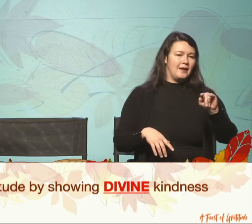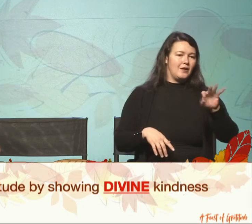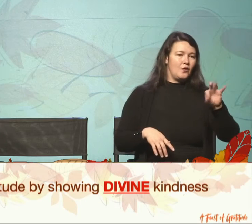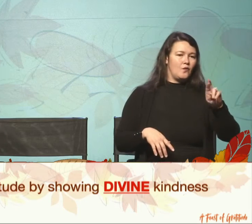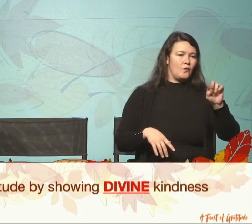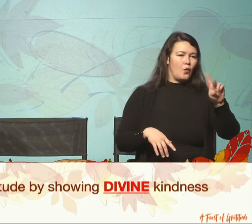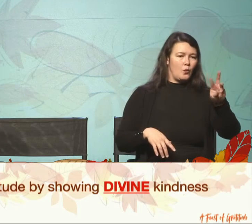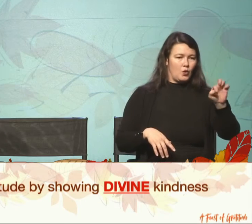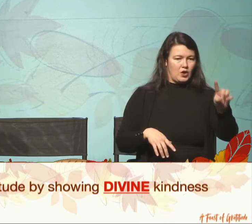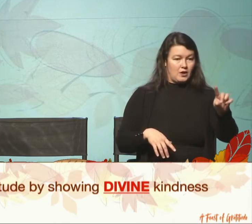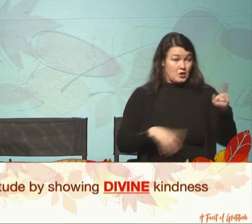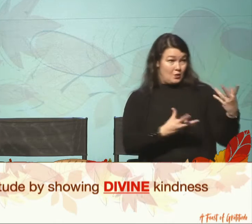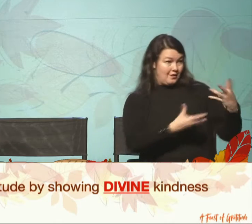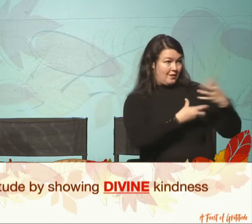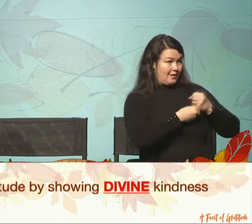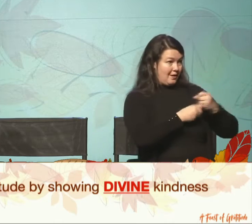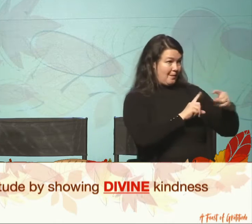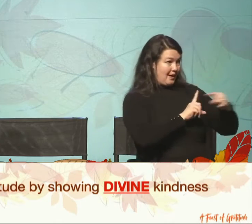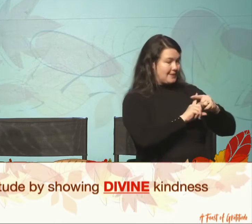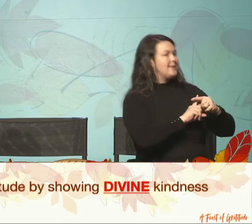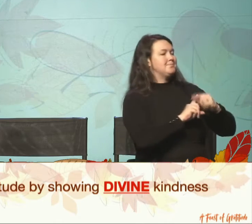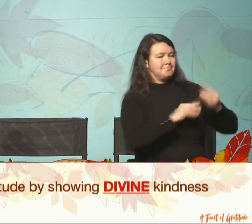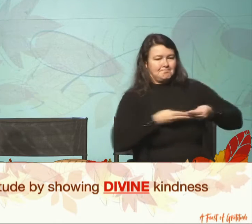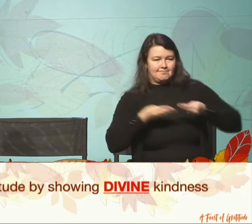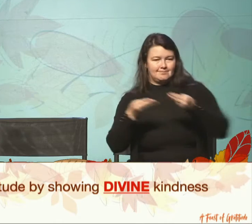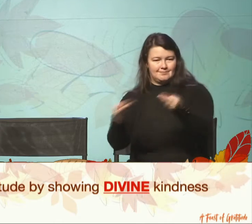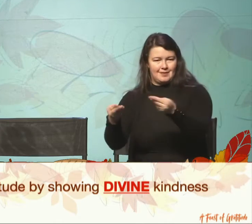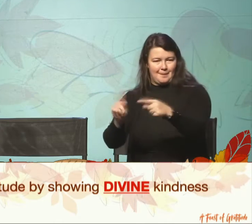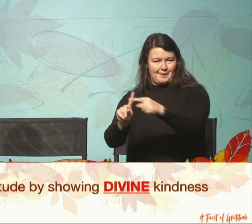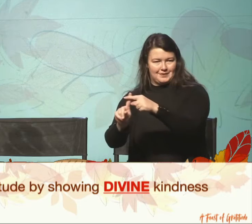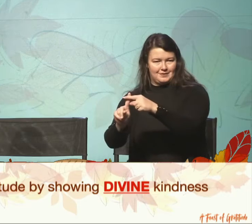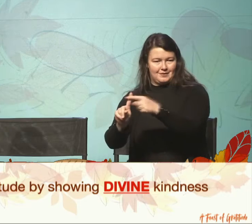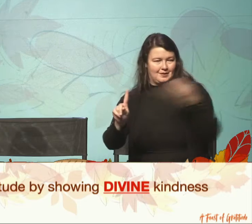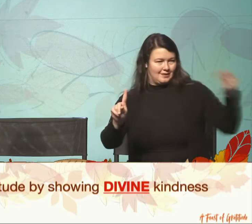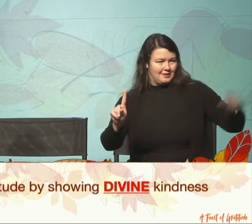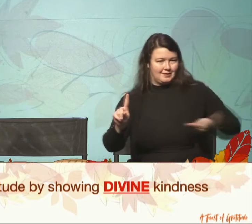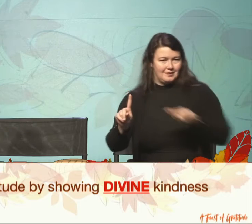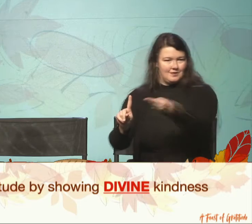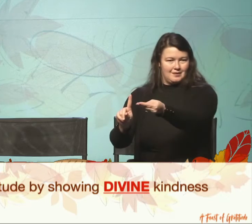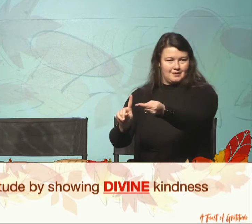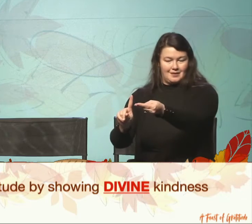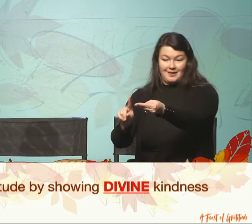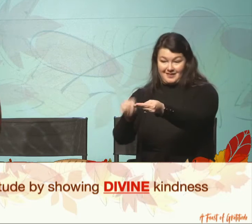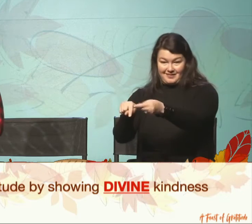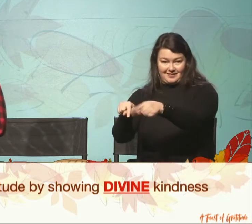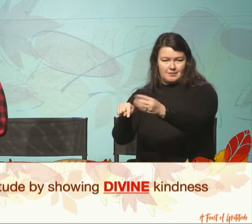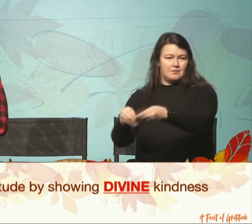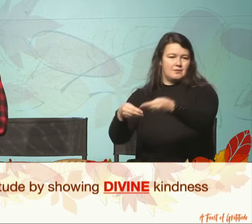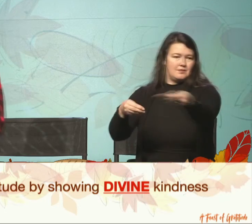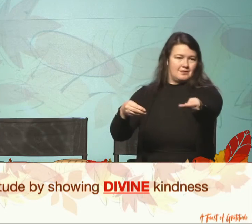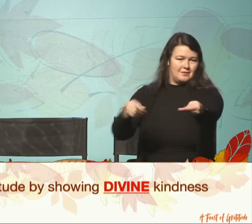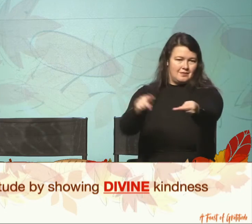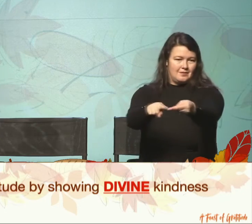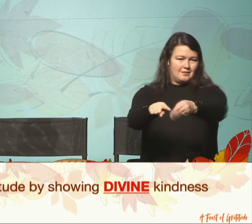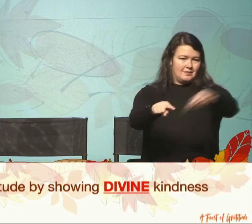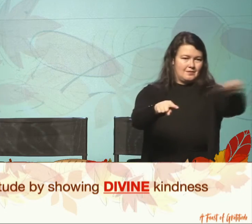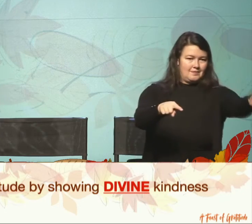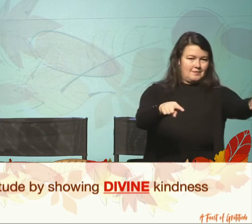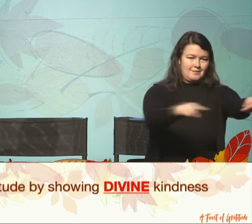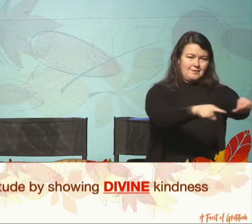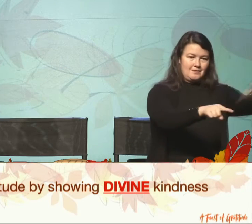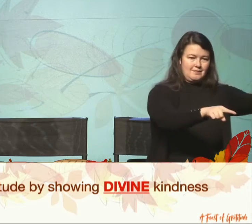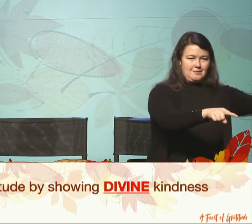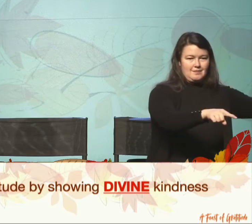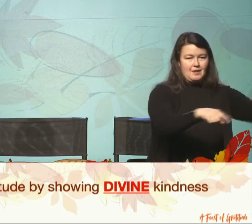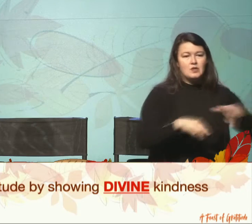that's the reality of what we're talking about, this deep spiritual principle of paying it forward. That's gratitude for the past. And it's divine